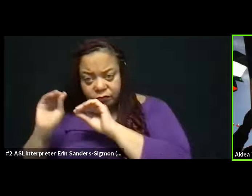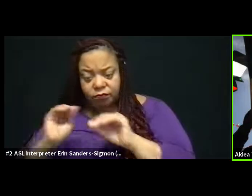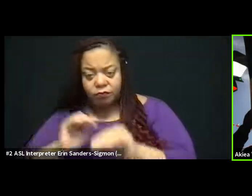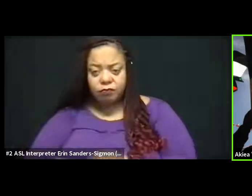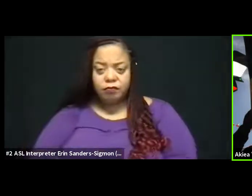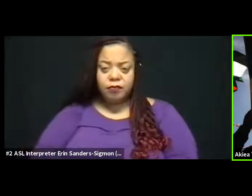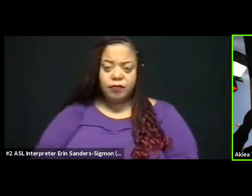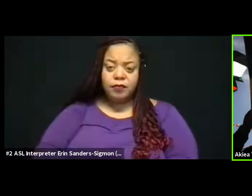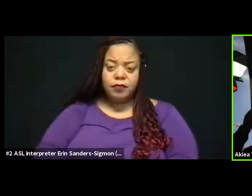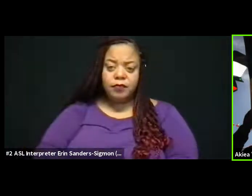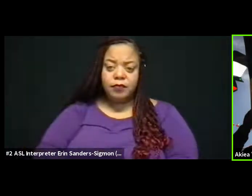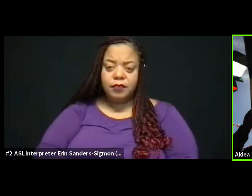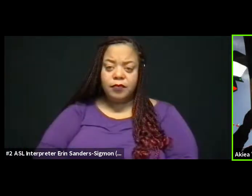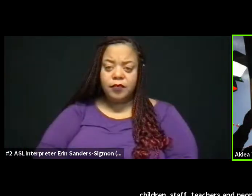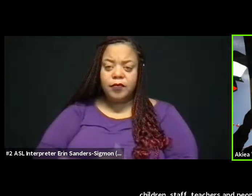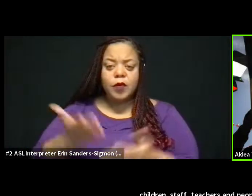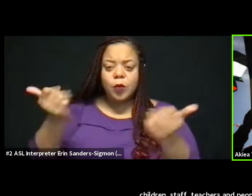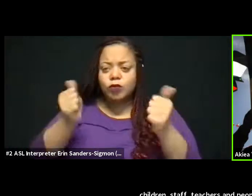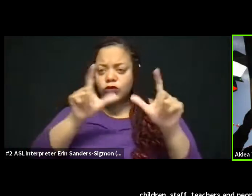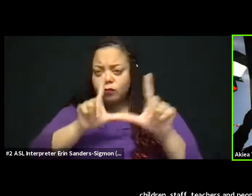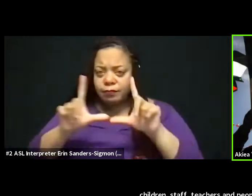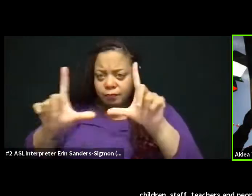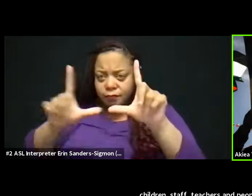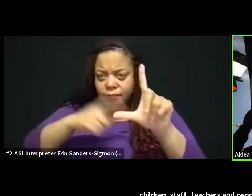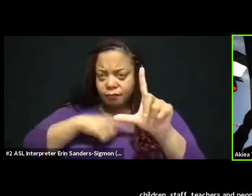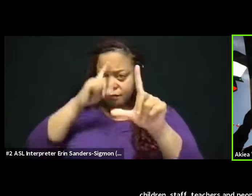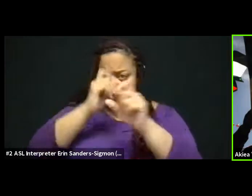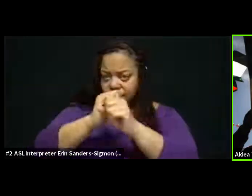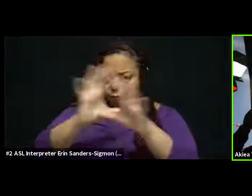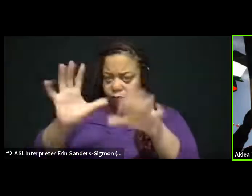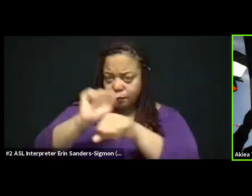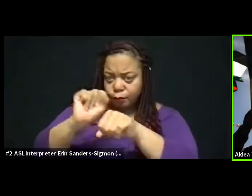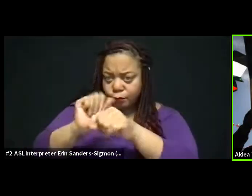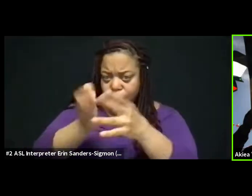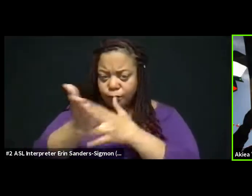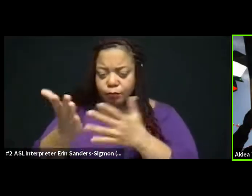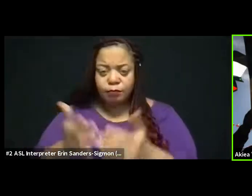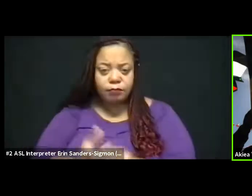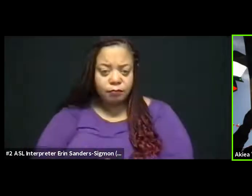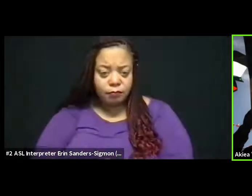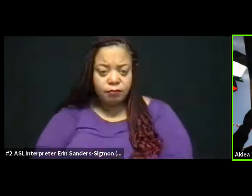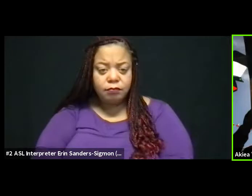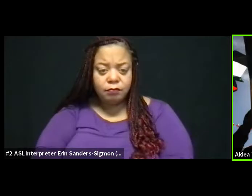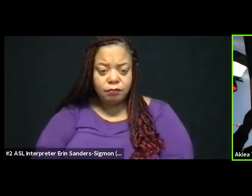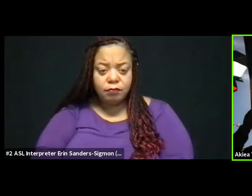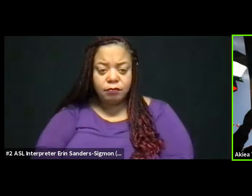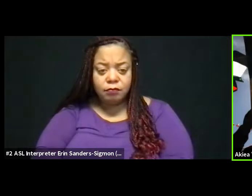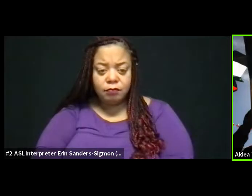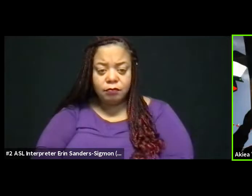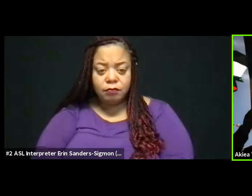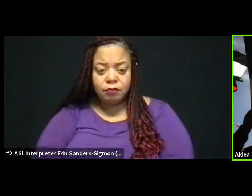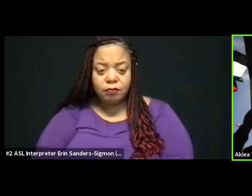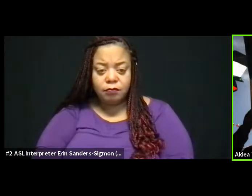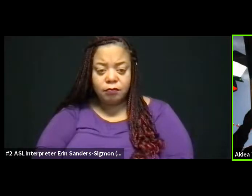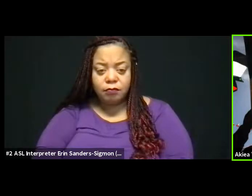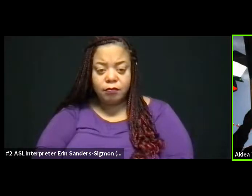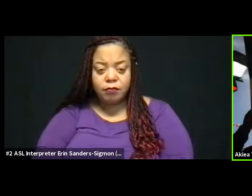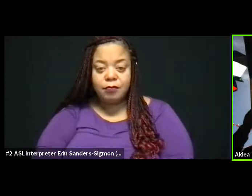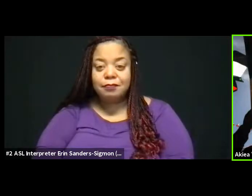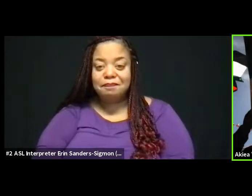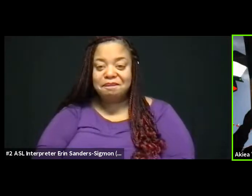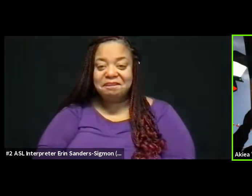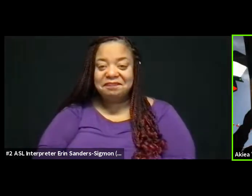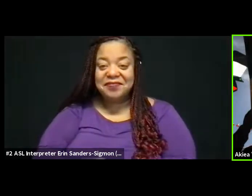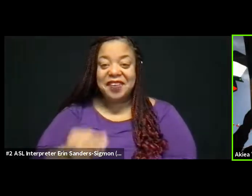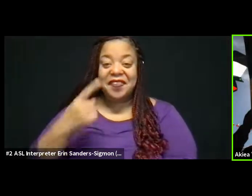my overall vision is a space where we can understand that school is a colonial project.